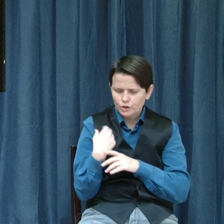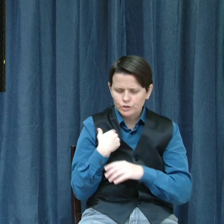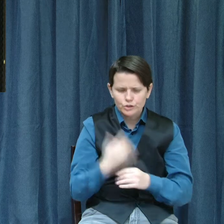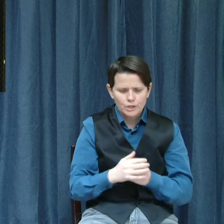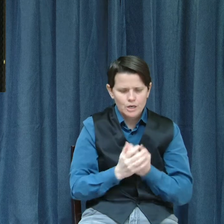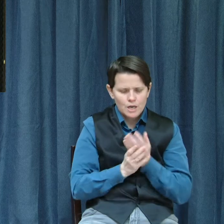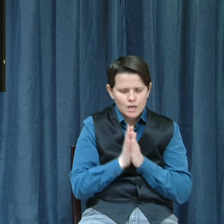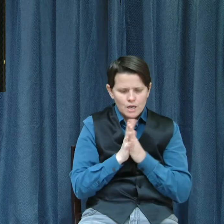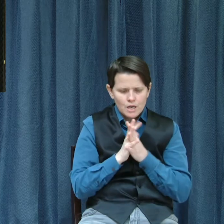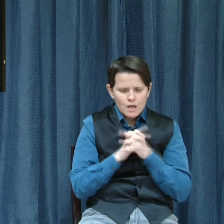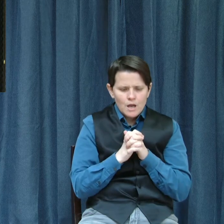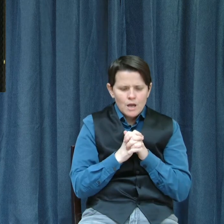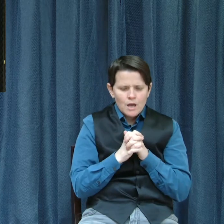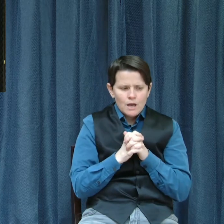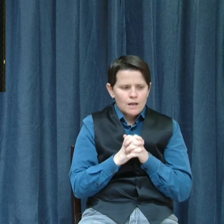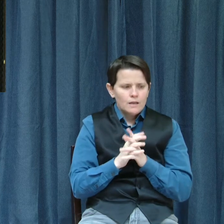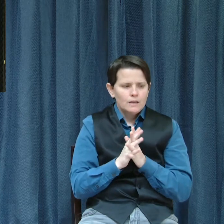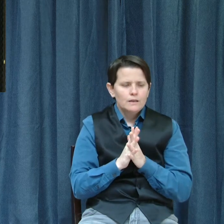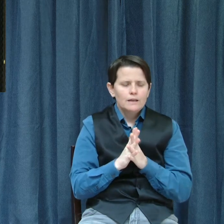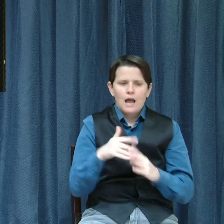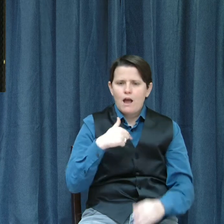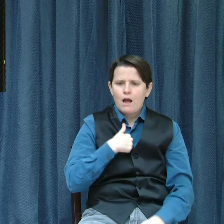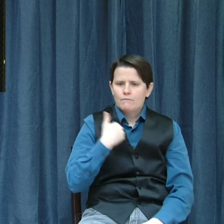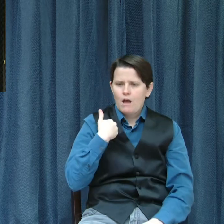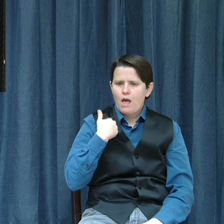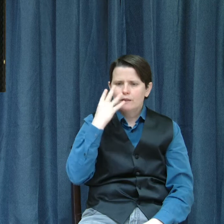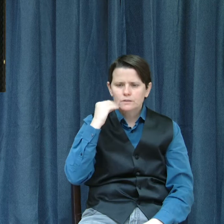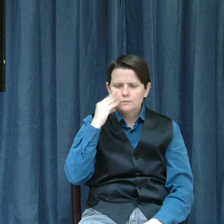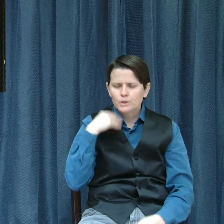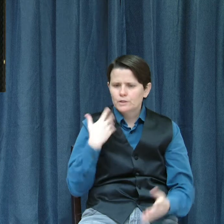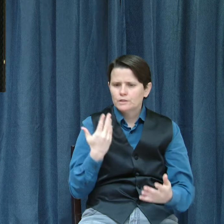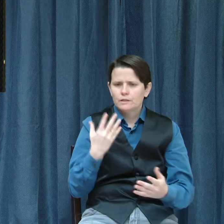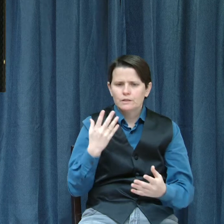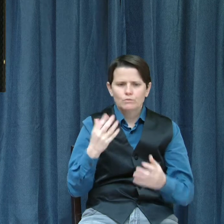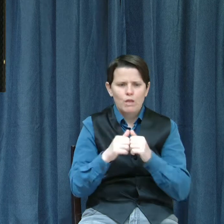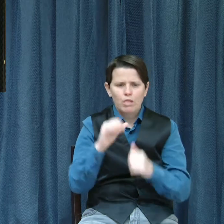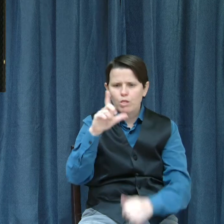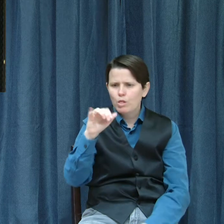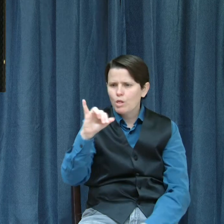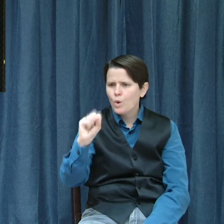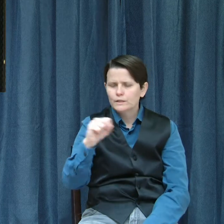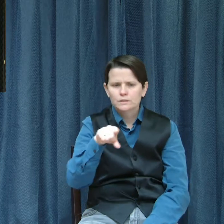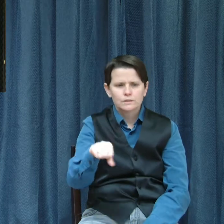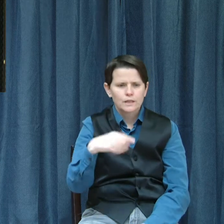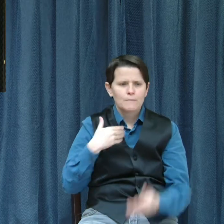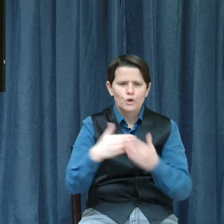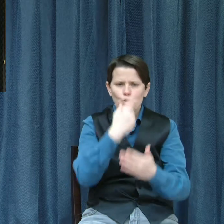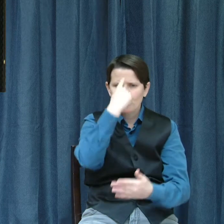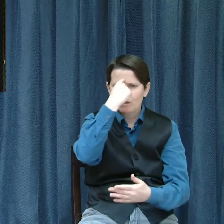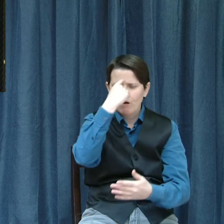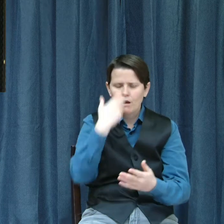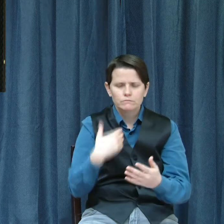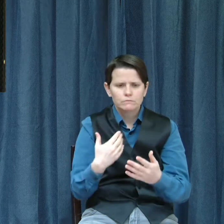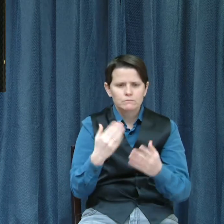thing of, as I think I know, I mean, I had this experience with Lois back in the 90s. I'm a New Thought minister. I'm unity. I'm all about